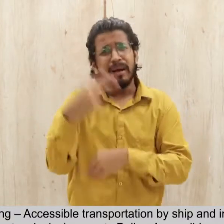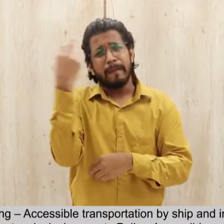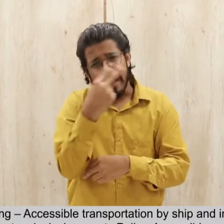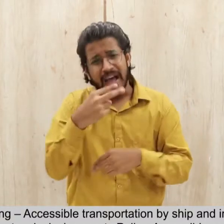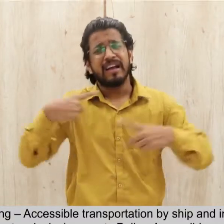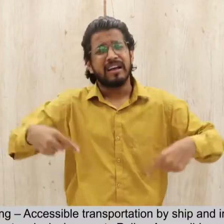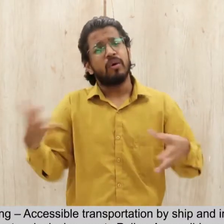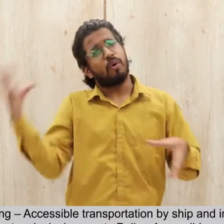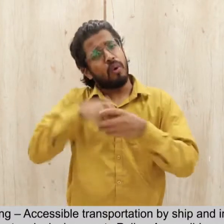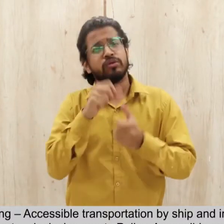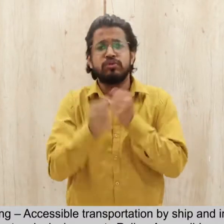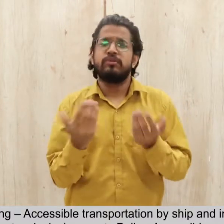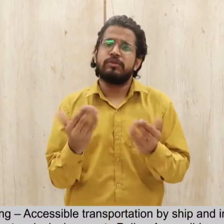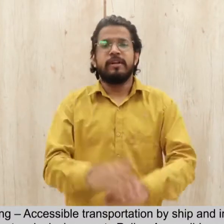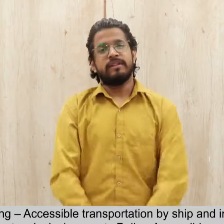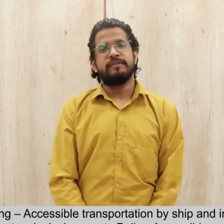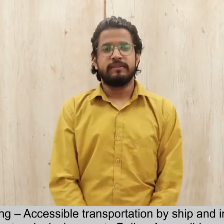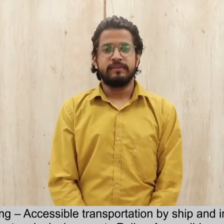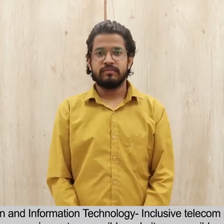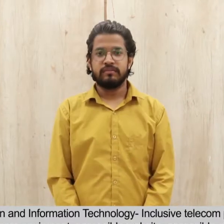Accessible sports facilities.